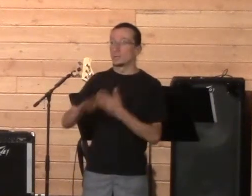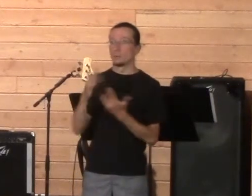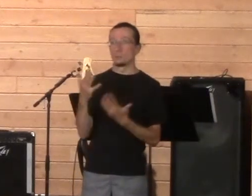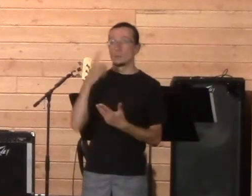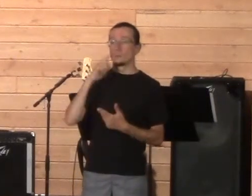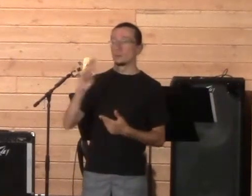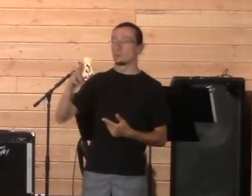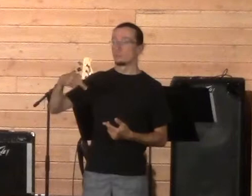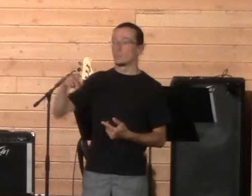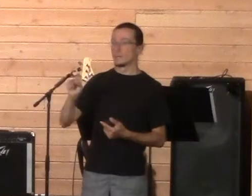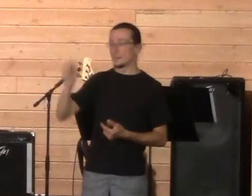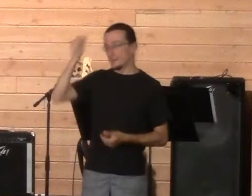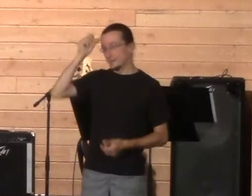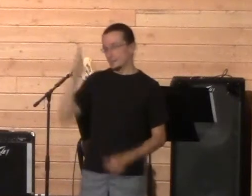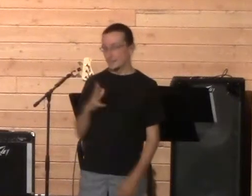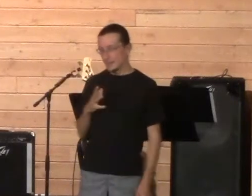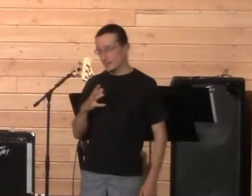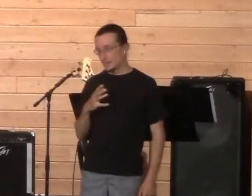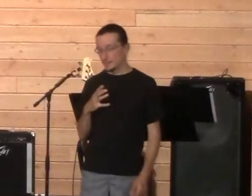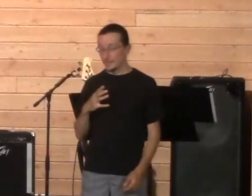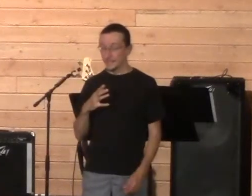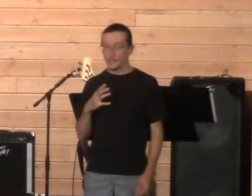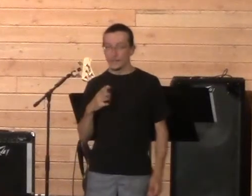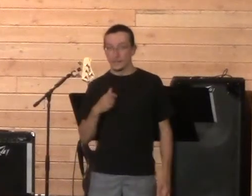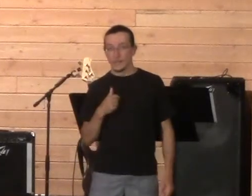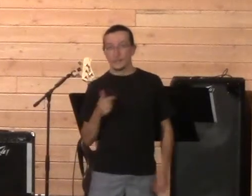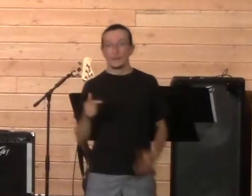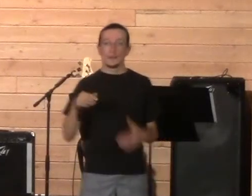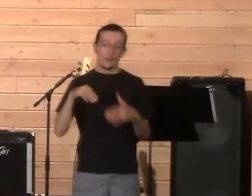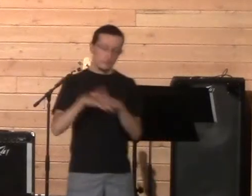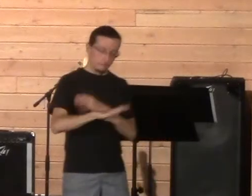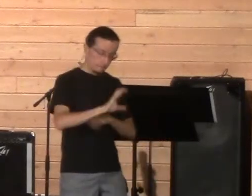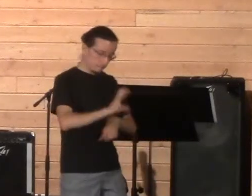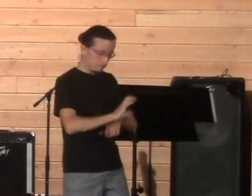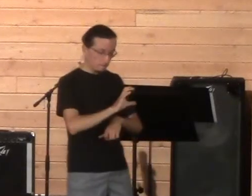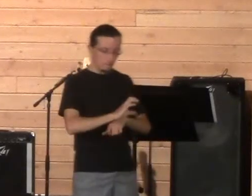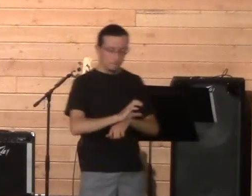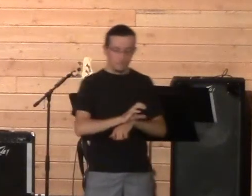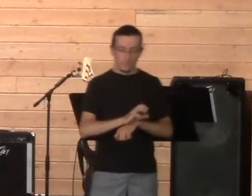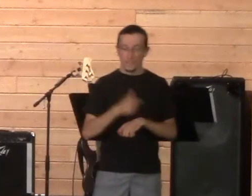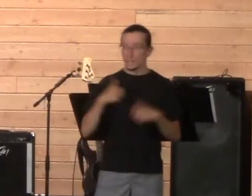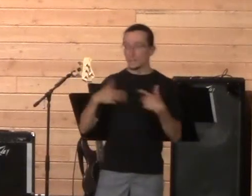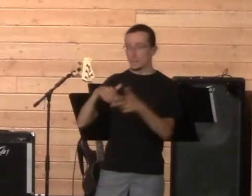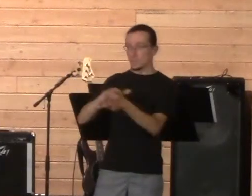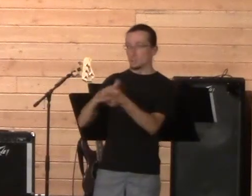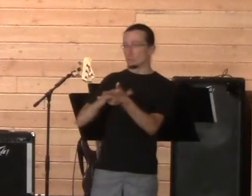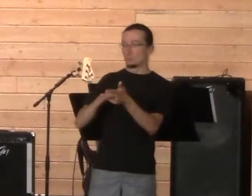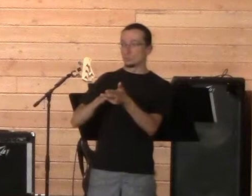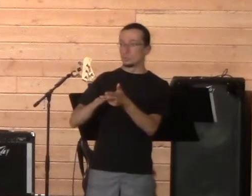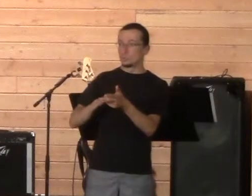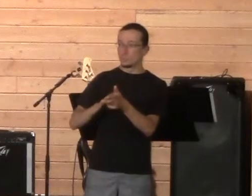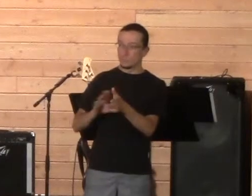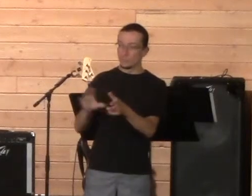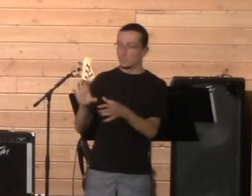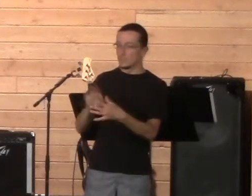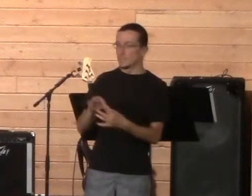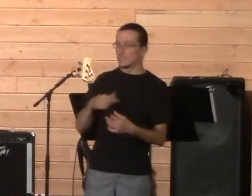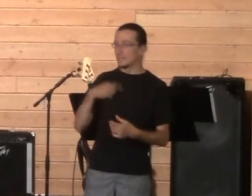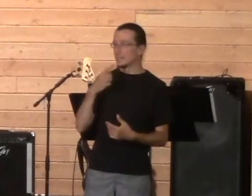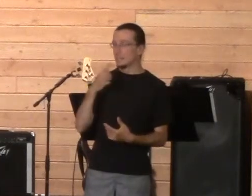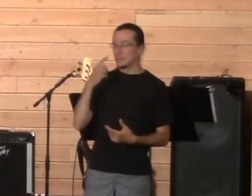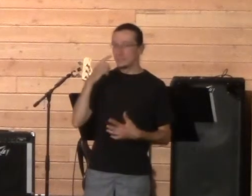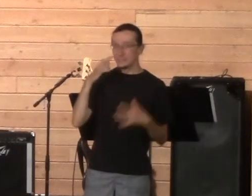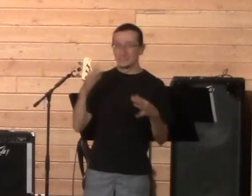UPS man. And I went back into the church, and I had the trailer hooked up, and I decided, you know what, I can't just sit here.